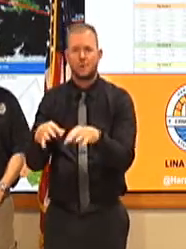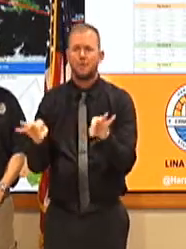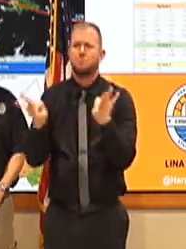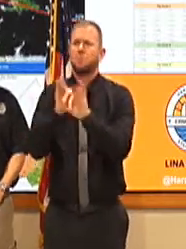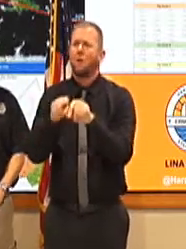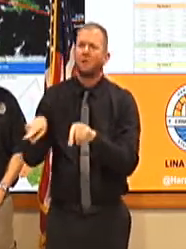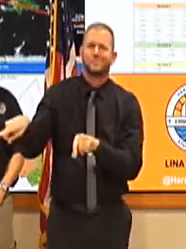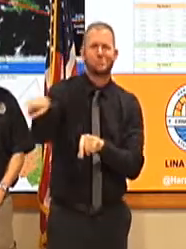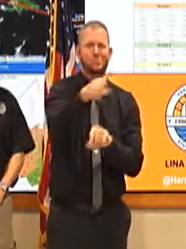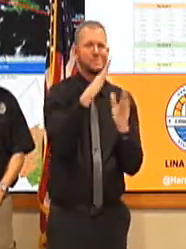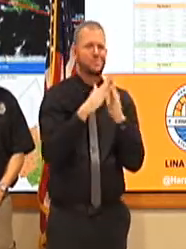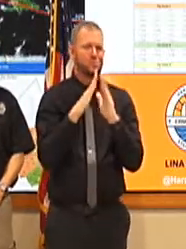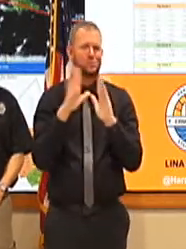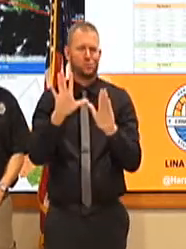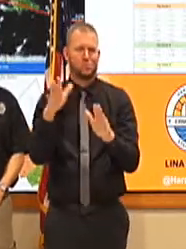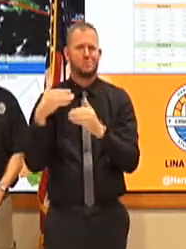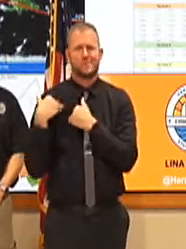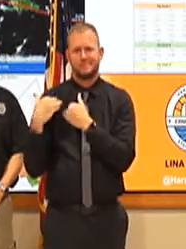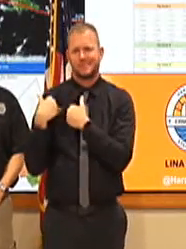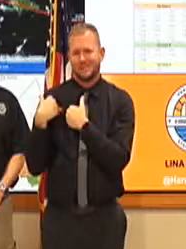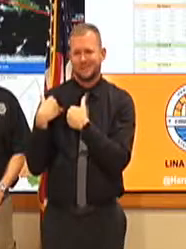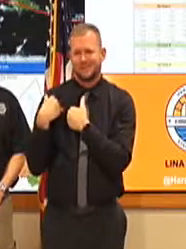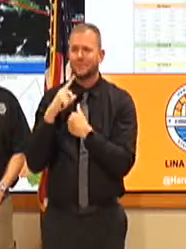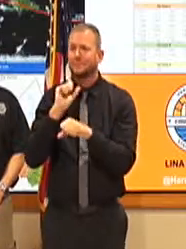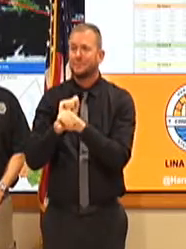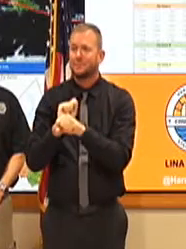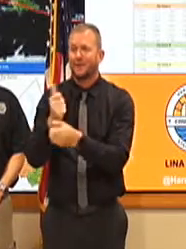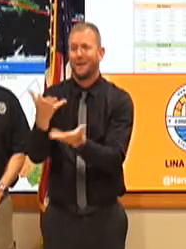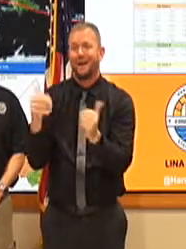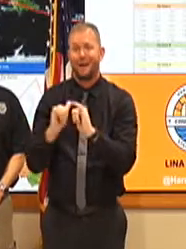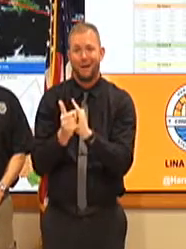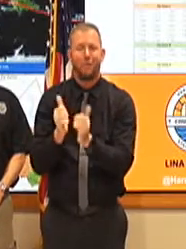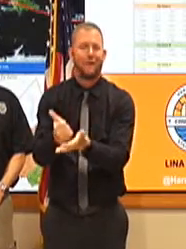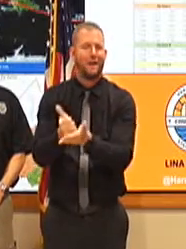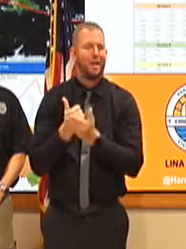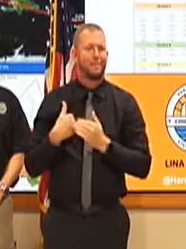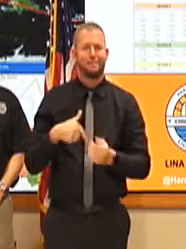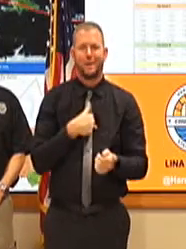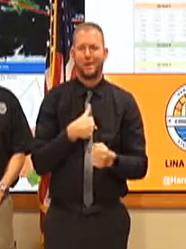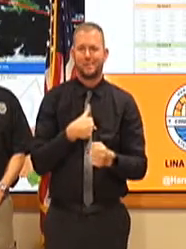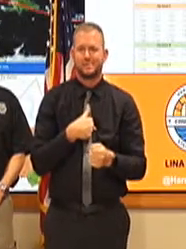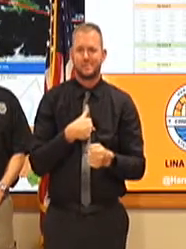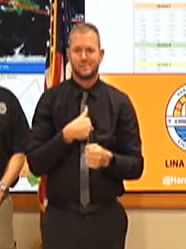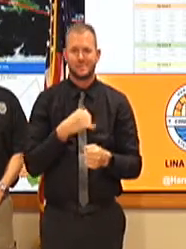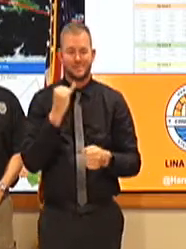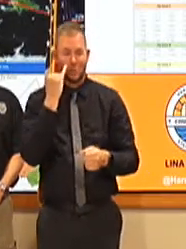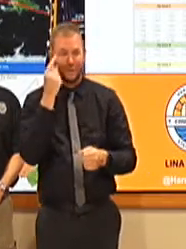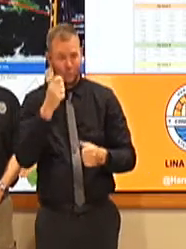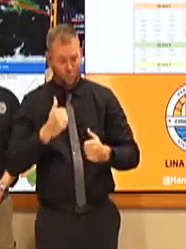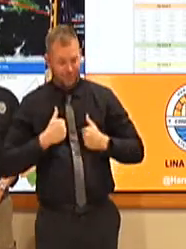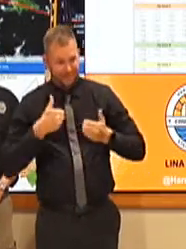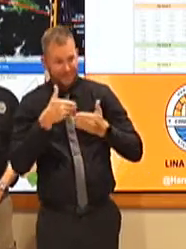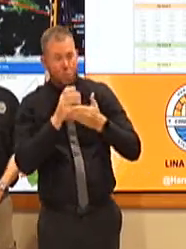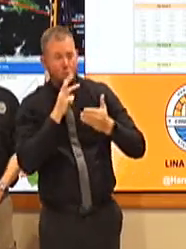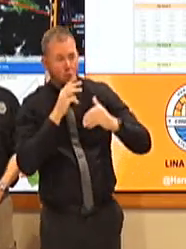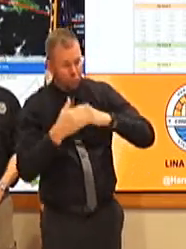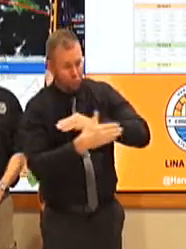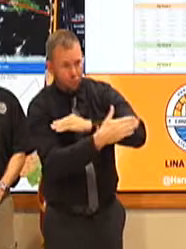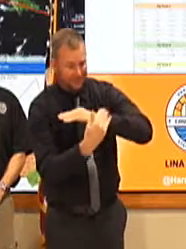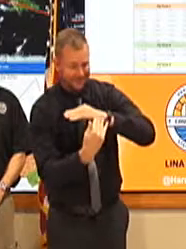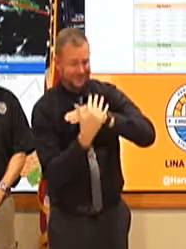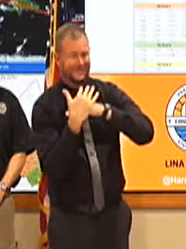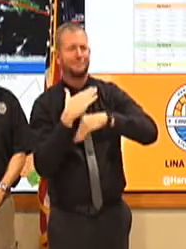So help us with that. If you're in a coastal area, please evacuate now. If you're in zip zones, in the zones 1A or